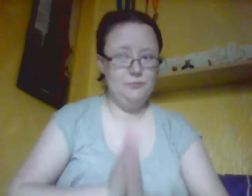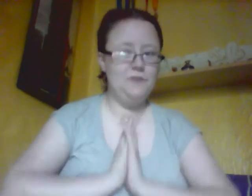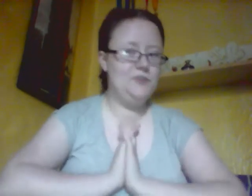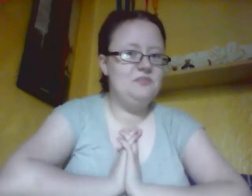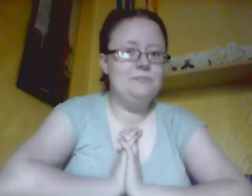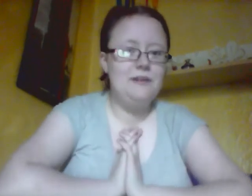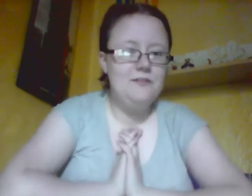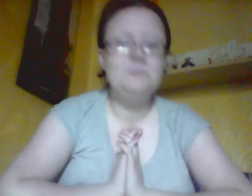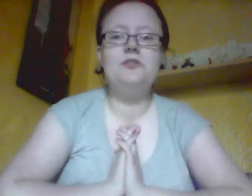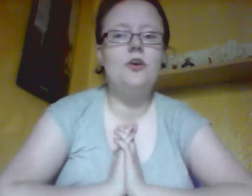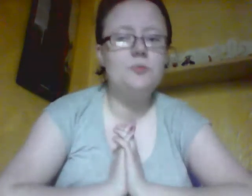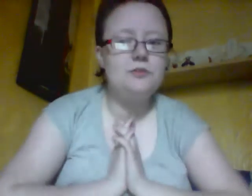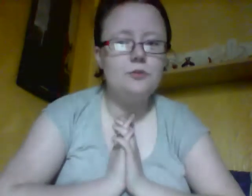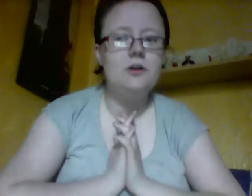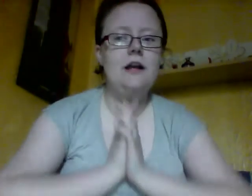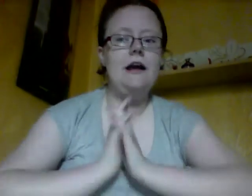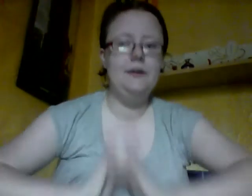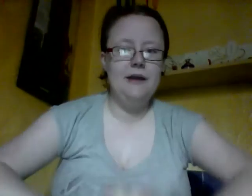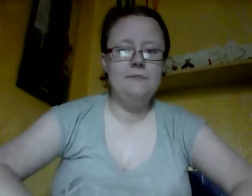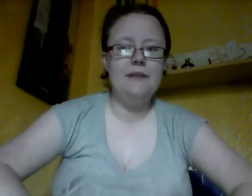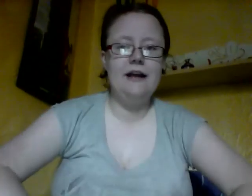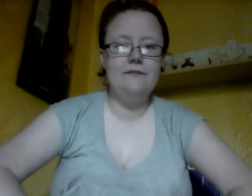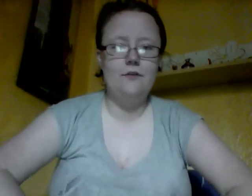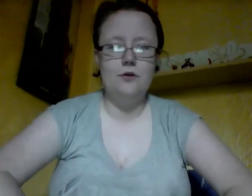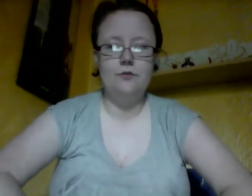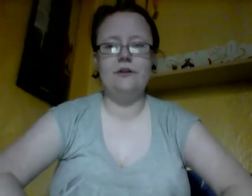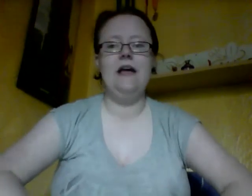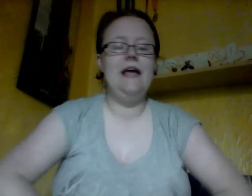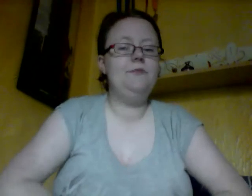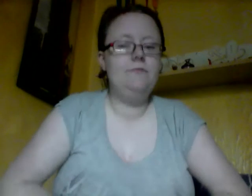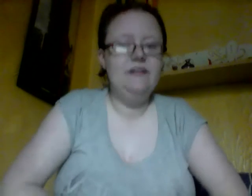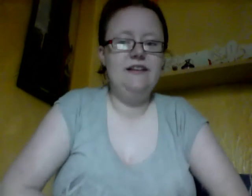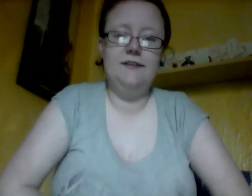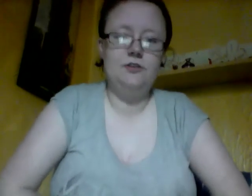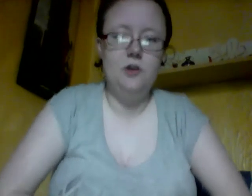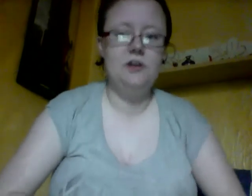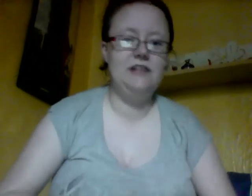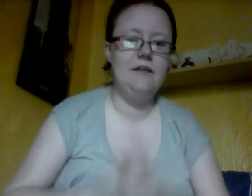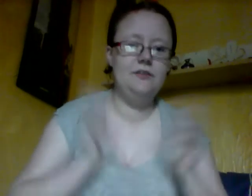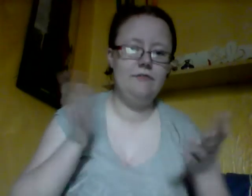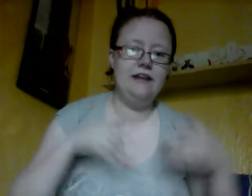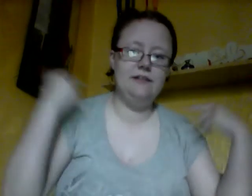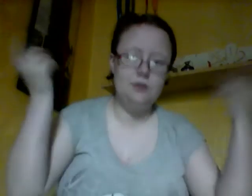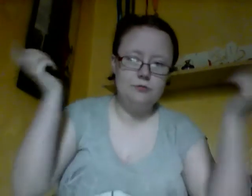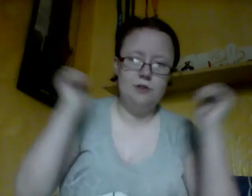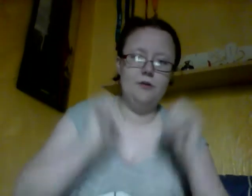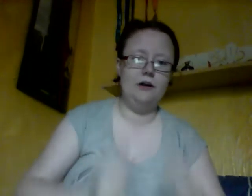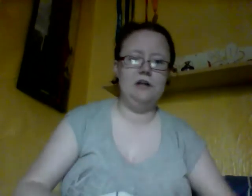top of St Bartholomew's Hospital in Reichenbach Falls, episode 3, season 2, to save his friends and destroy Moriarty.